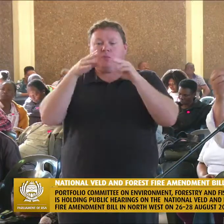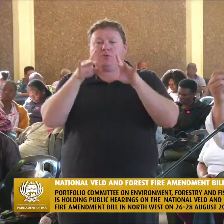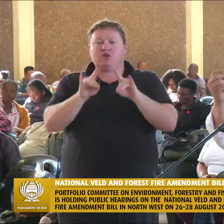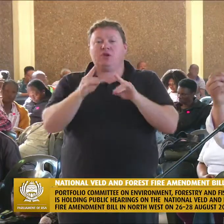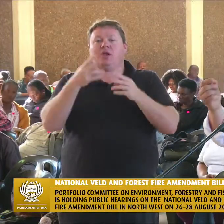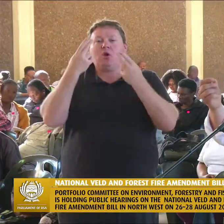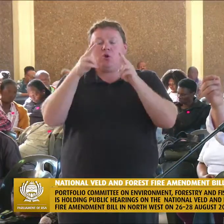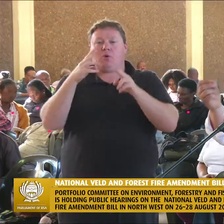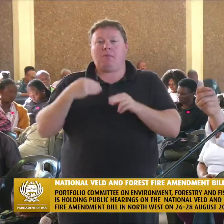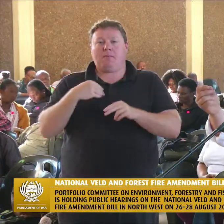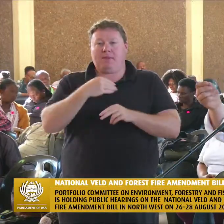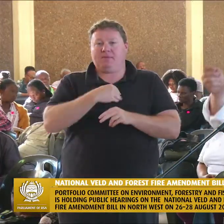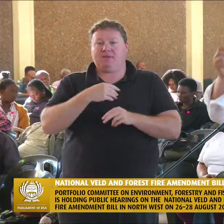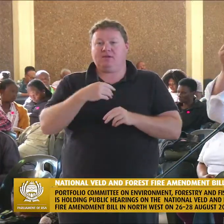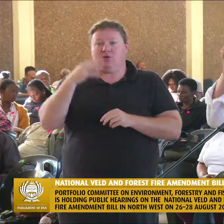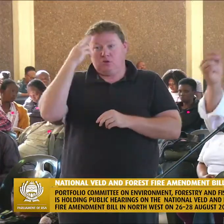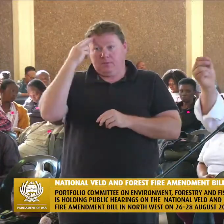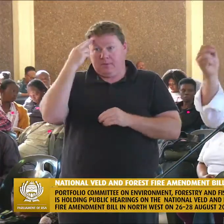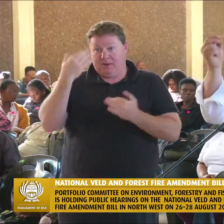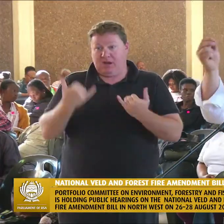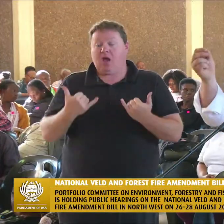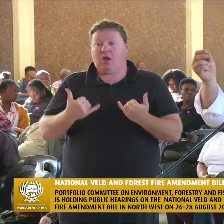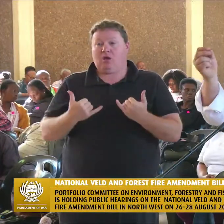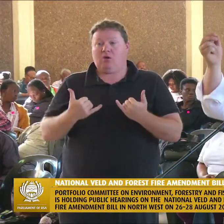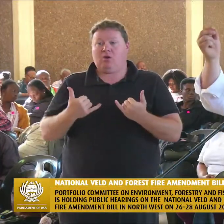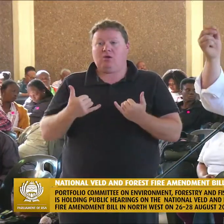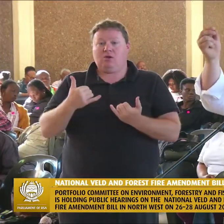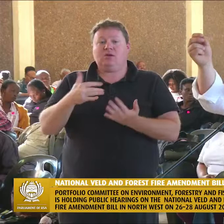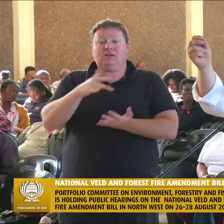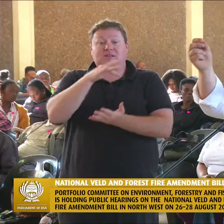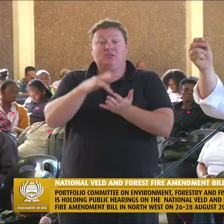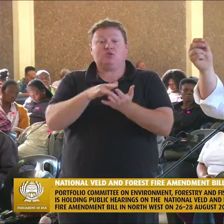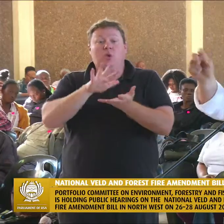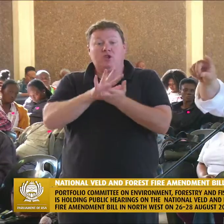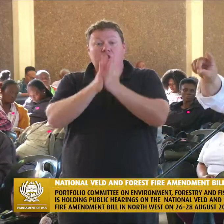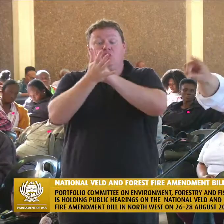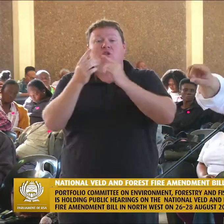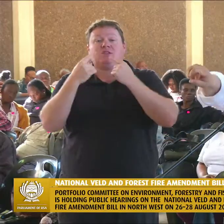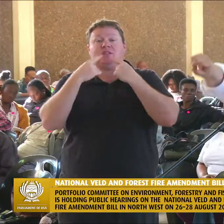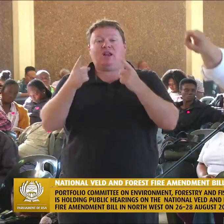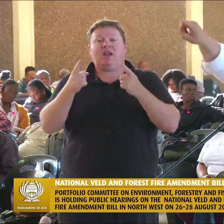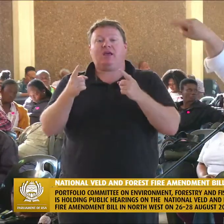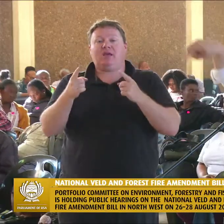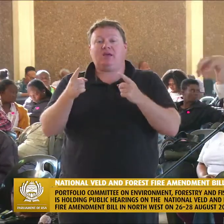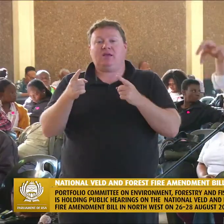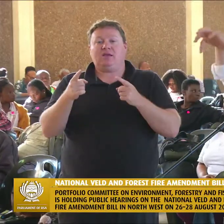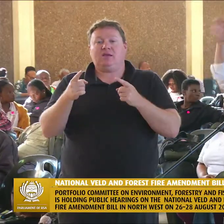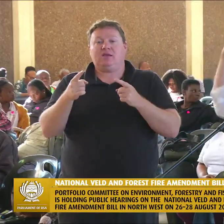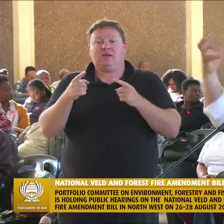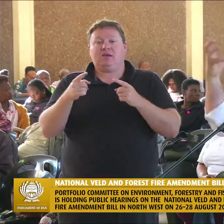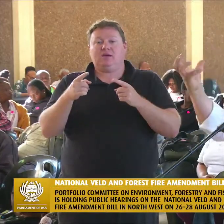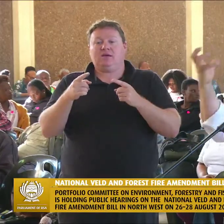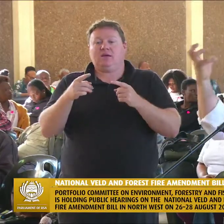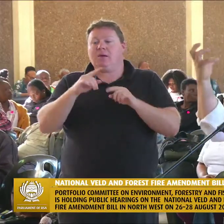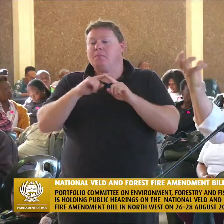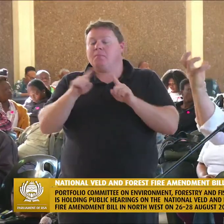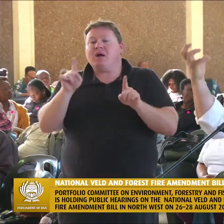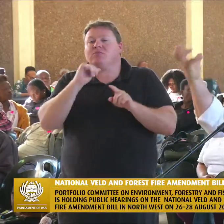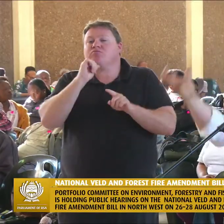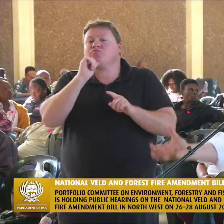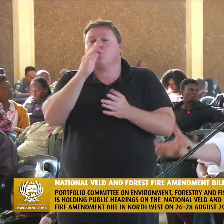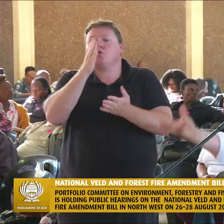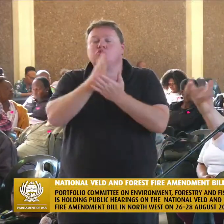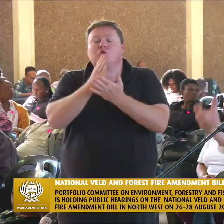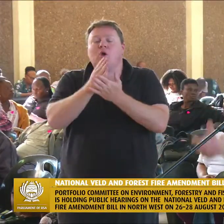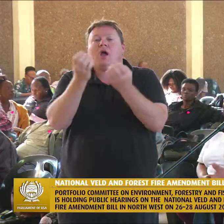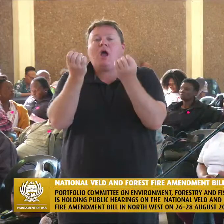i'm reminding you now the state of disaster was declared but they weren't sure of the state or how much was damaged